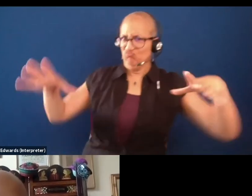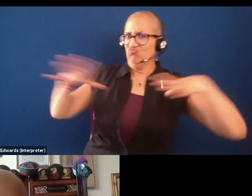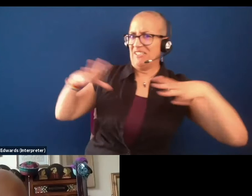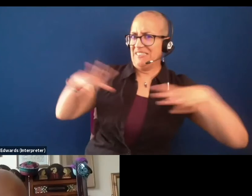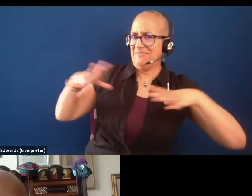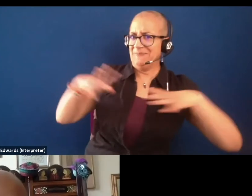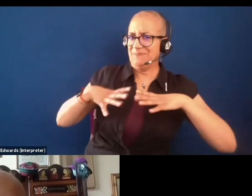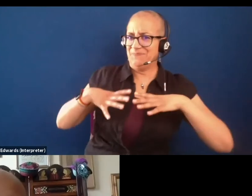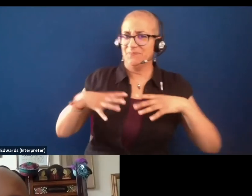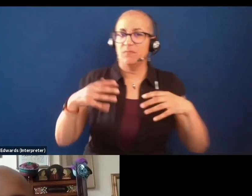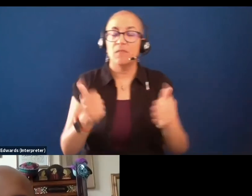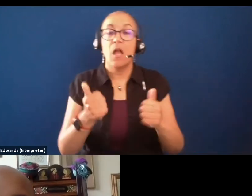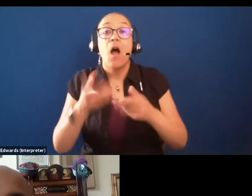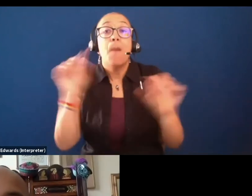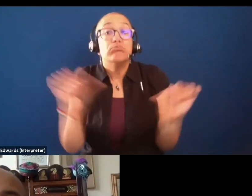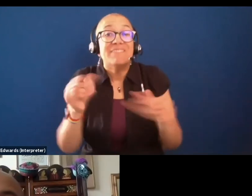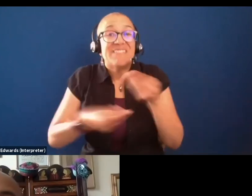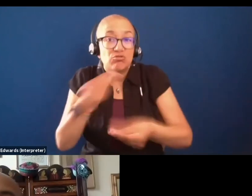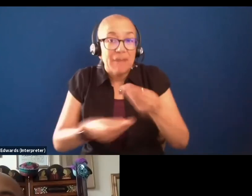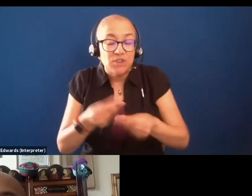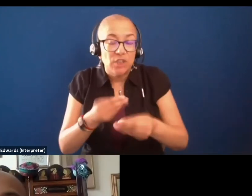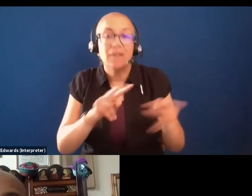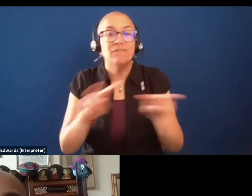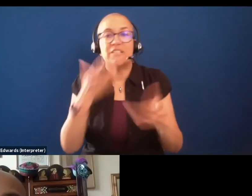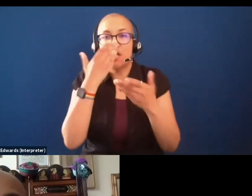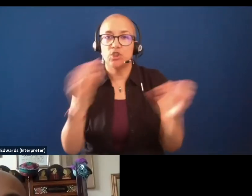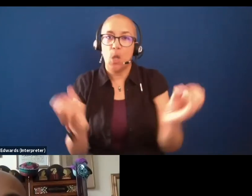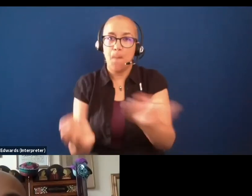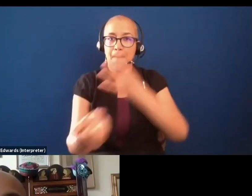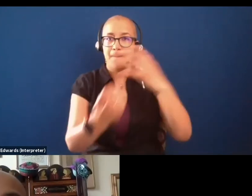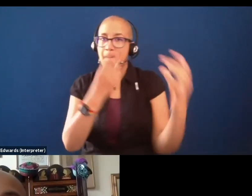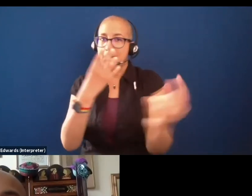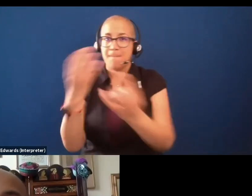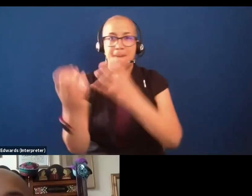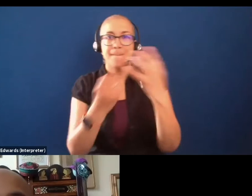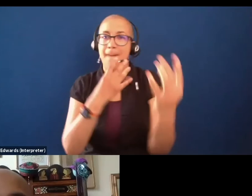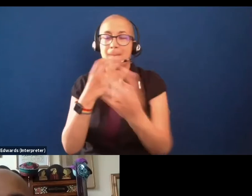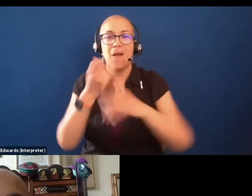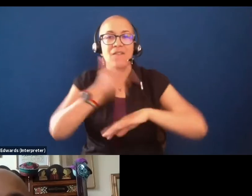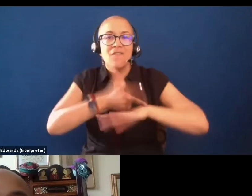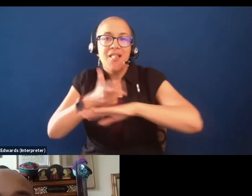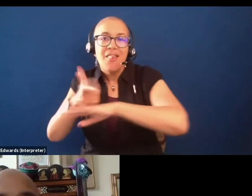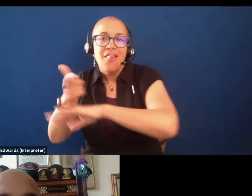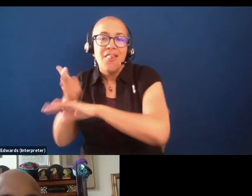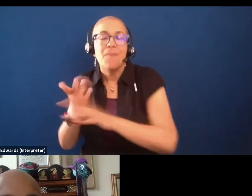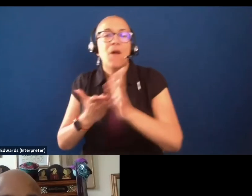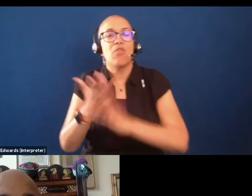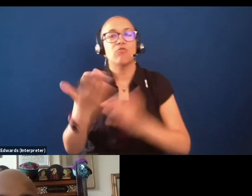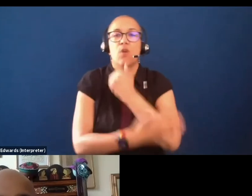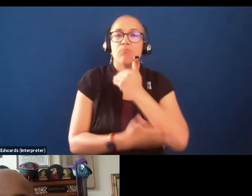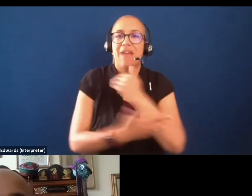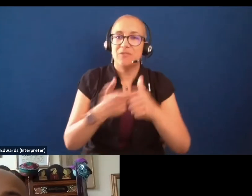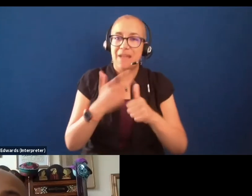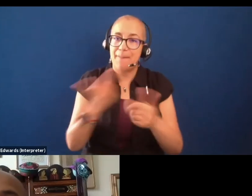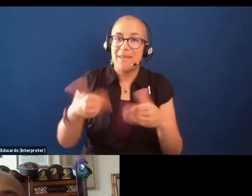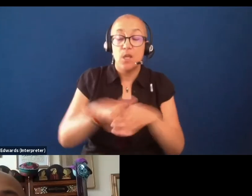Brief description. This video shows a compilation of images and short sections of films taken during Brownton Abbey. They include images of